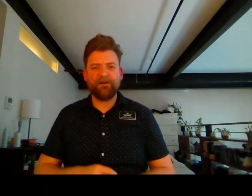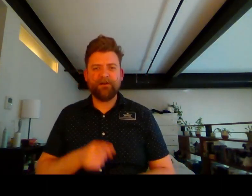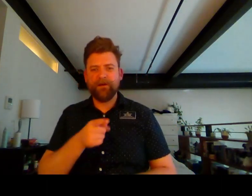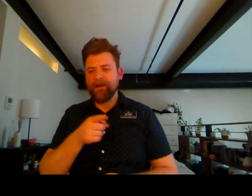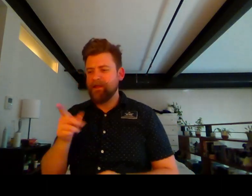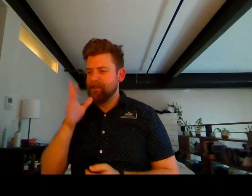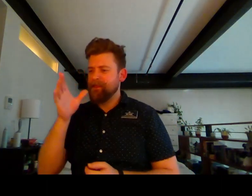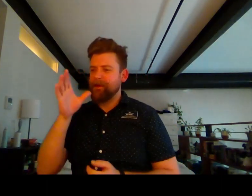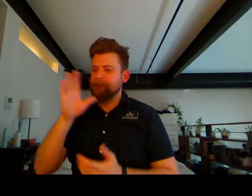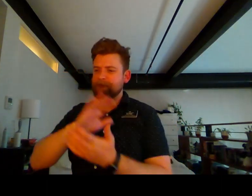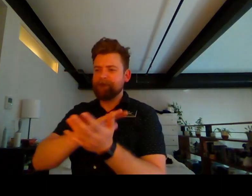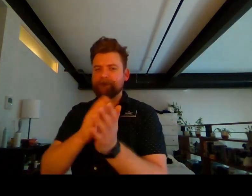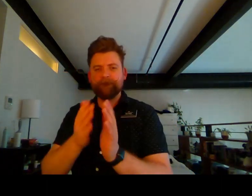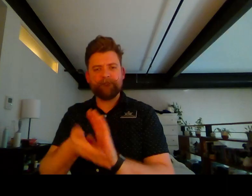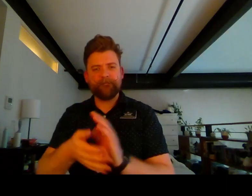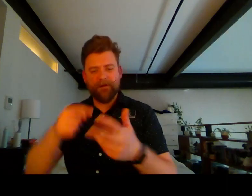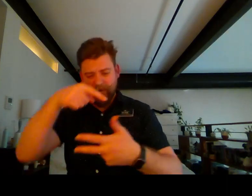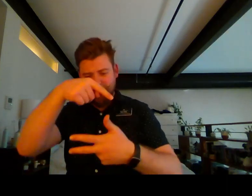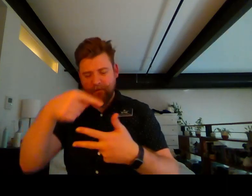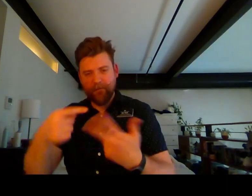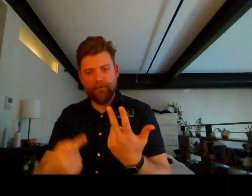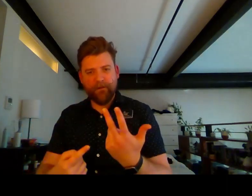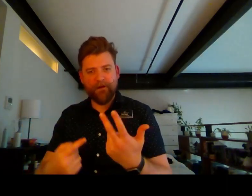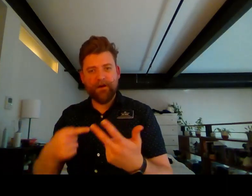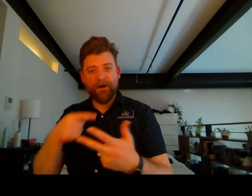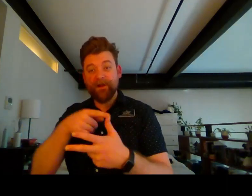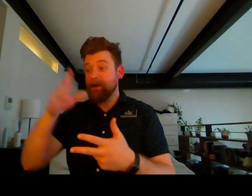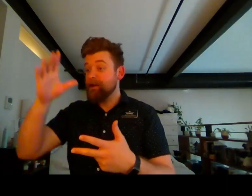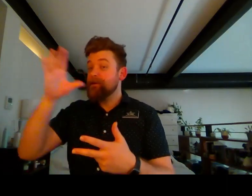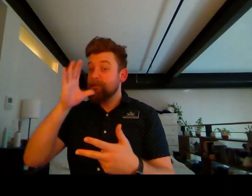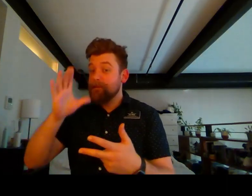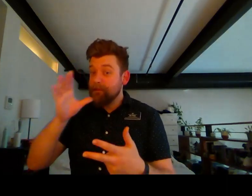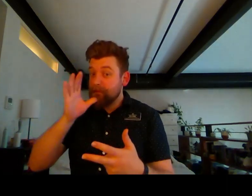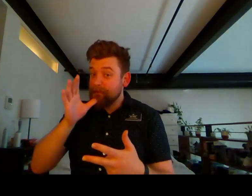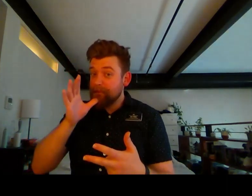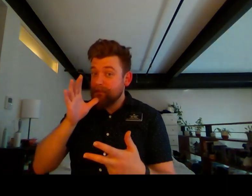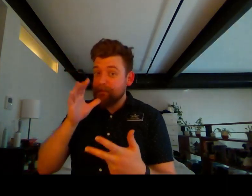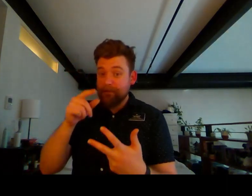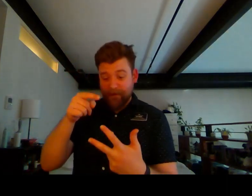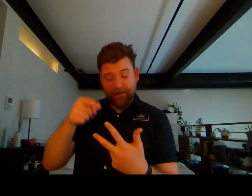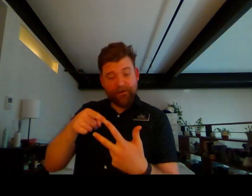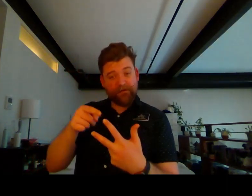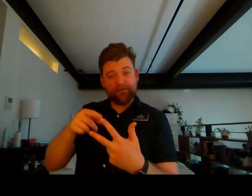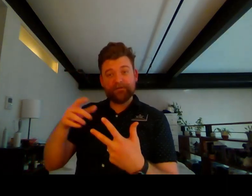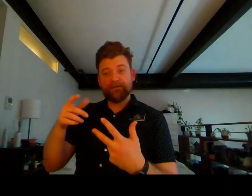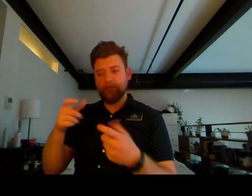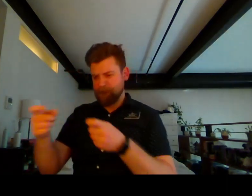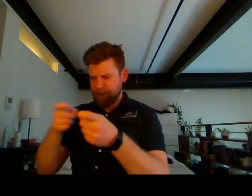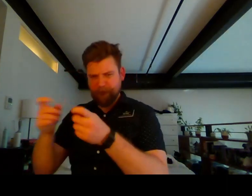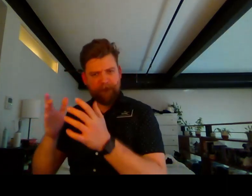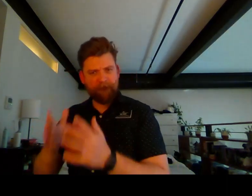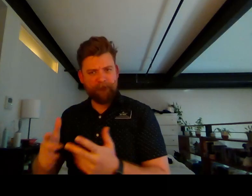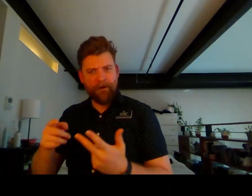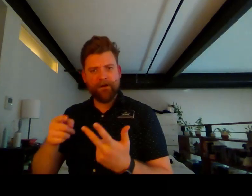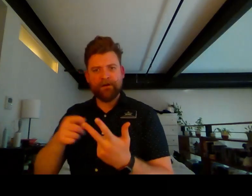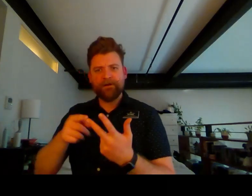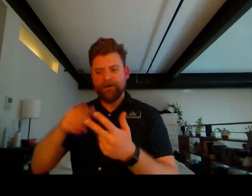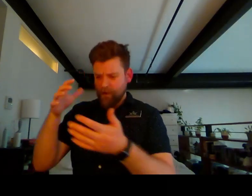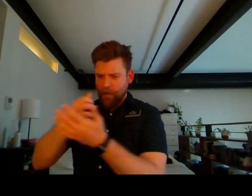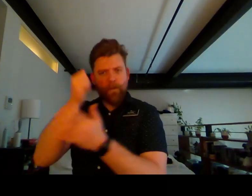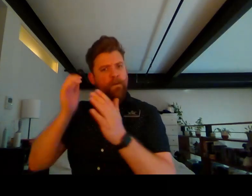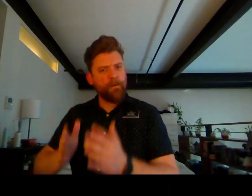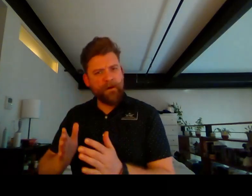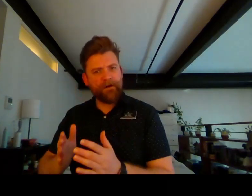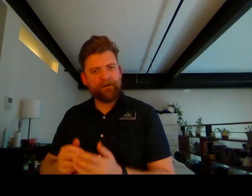adored mothers. I see more hands holding cigarettes and fewer hands holding diplomas. I